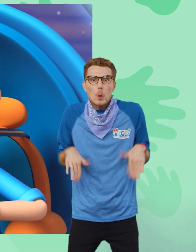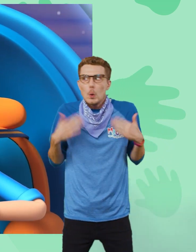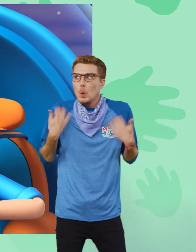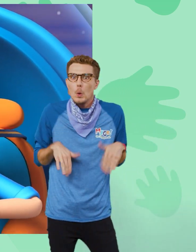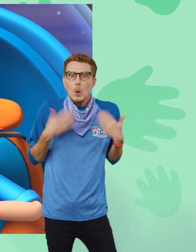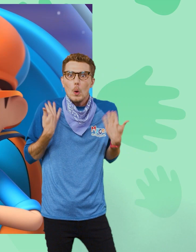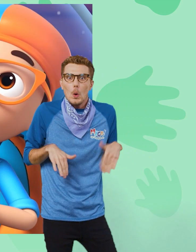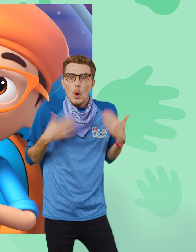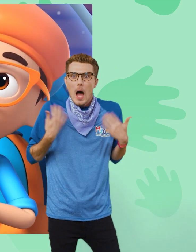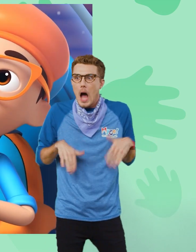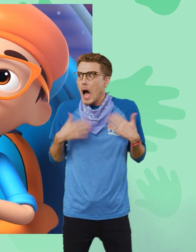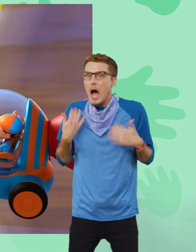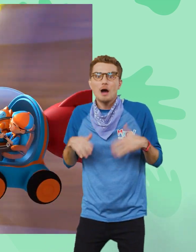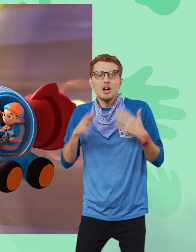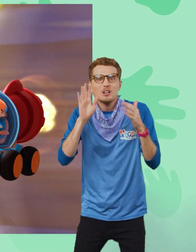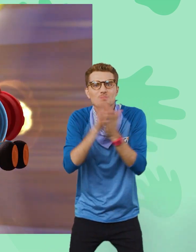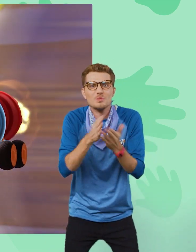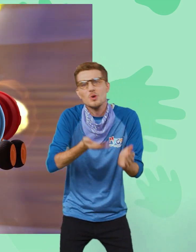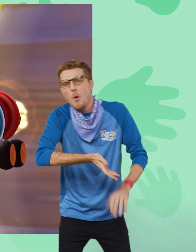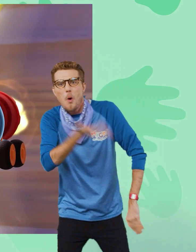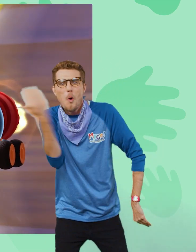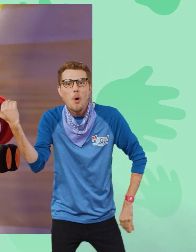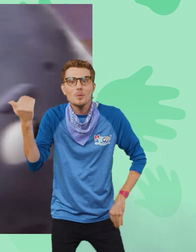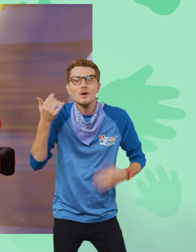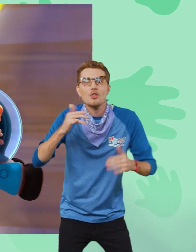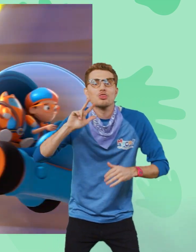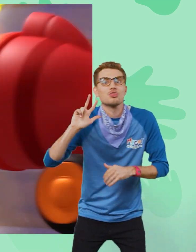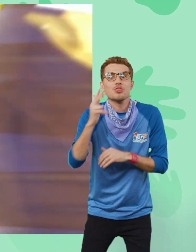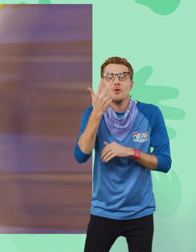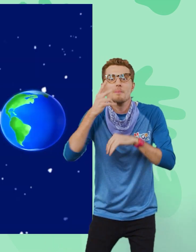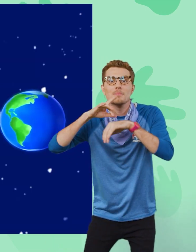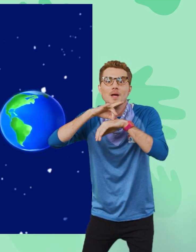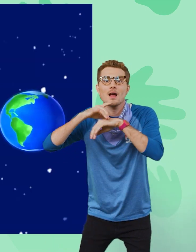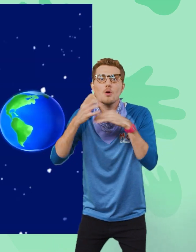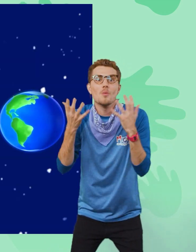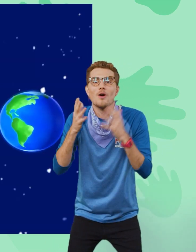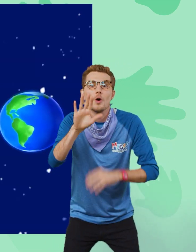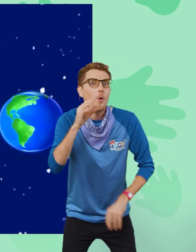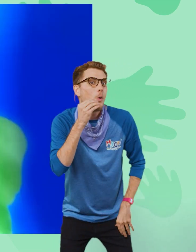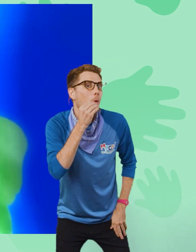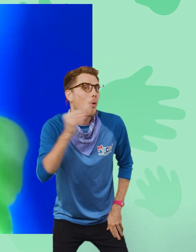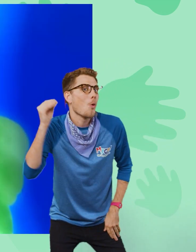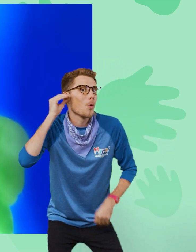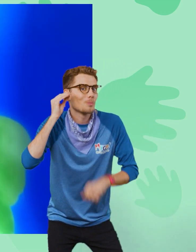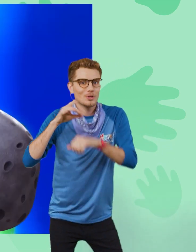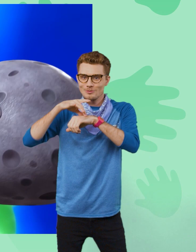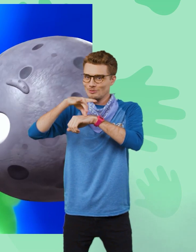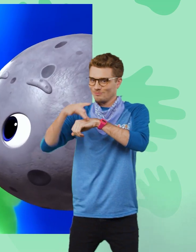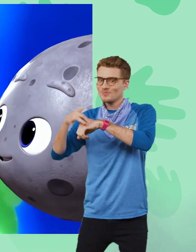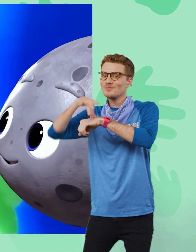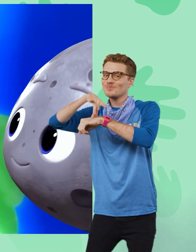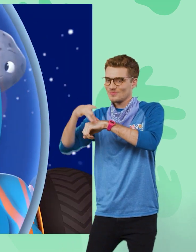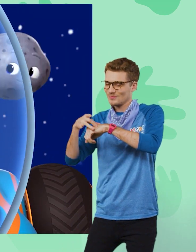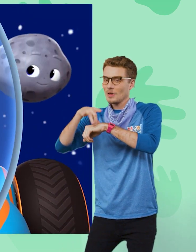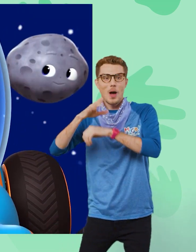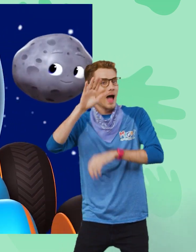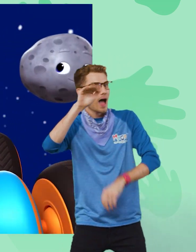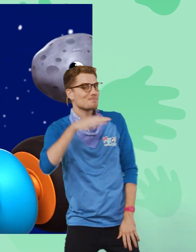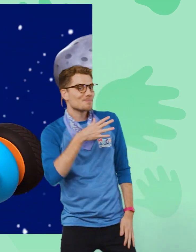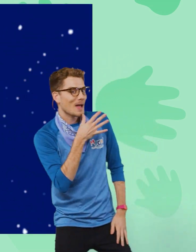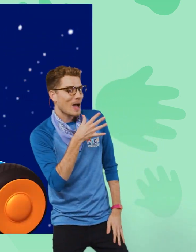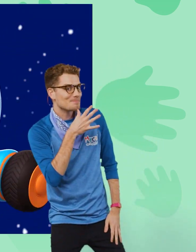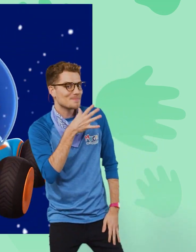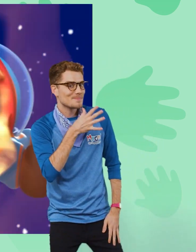Whoa, that is hot. We should go. The 3rd planet is your home, Earth.